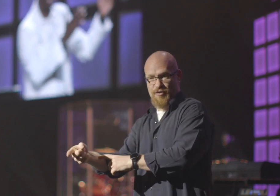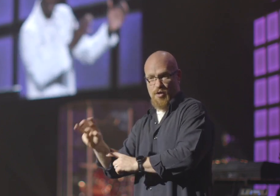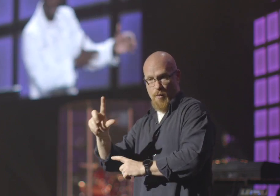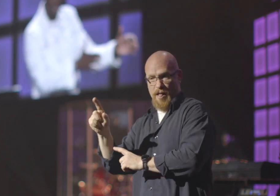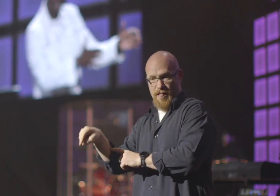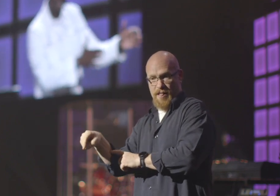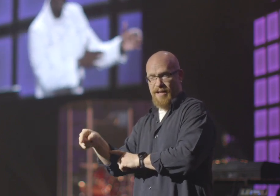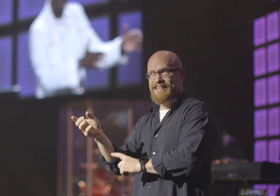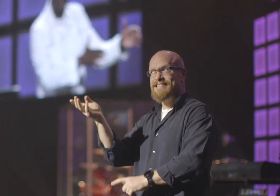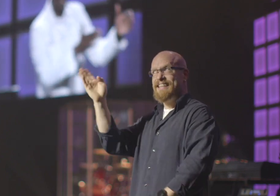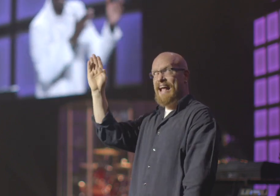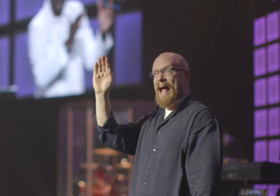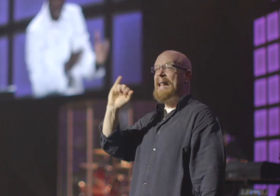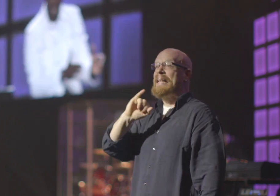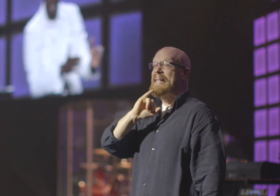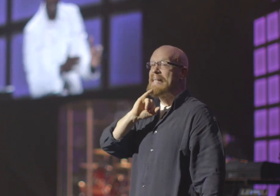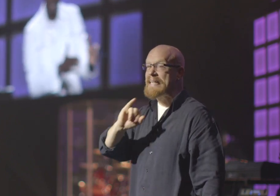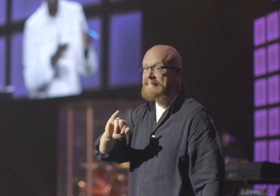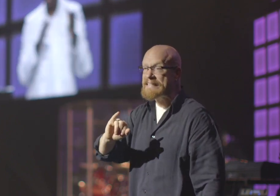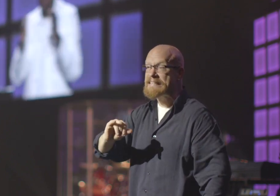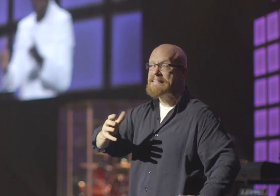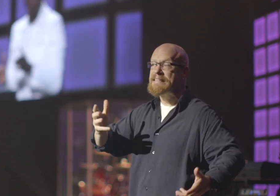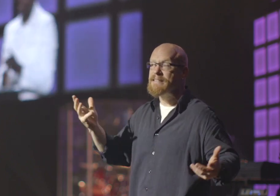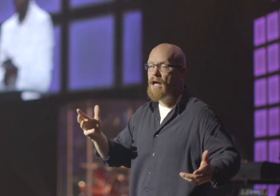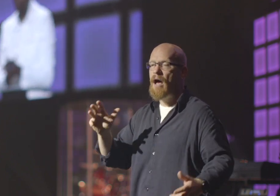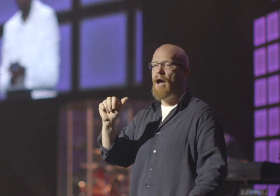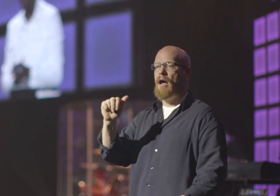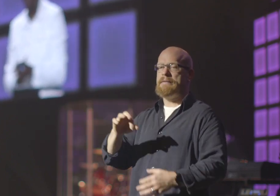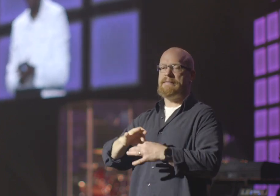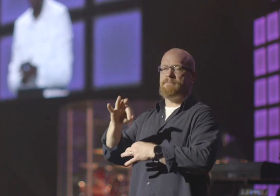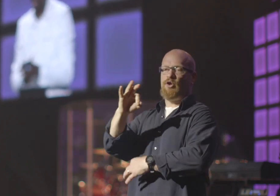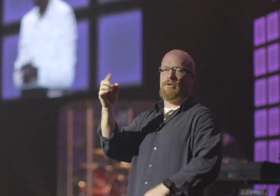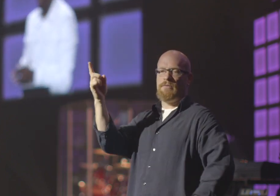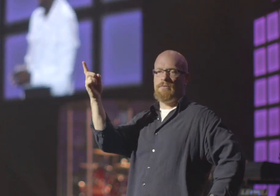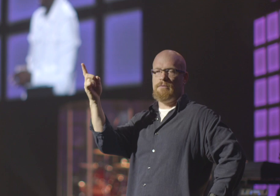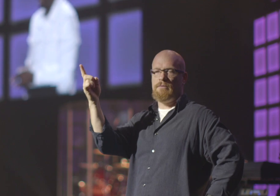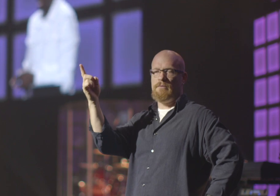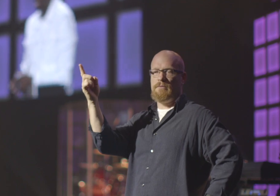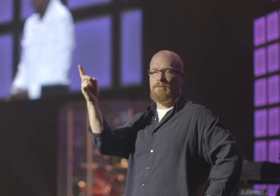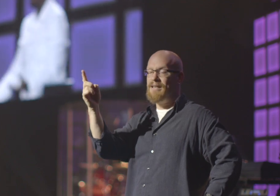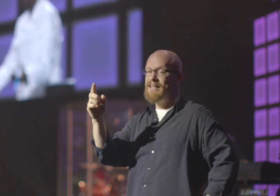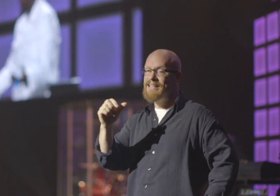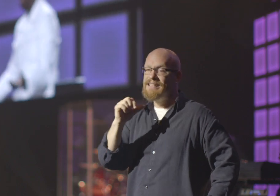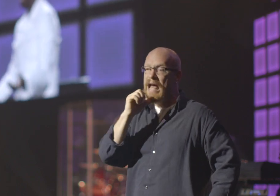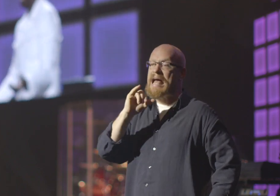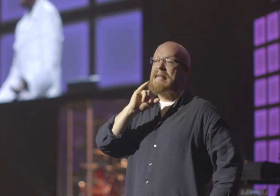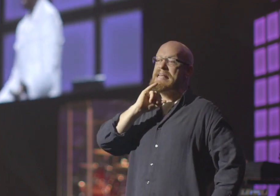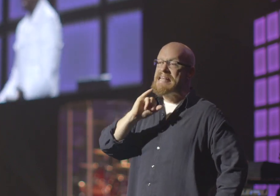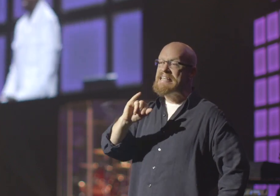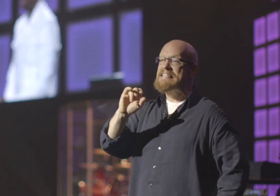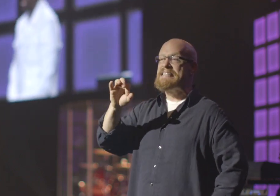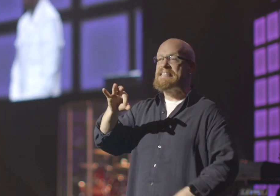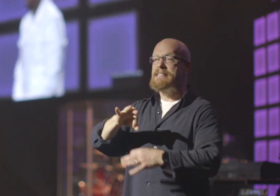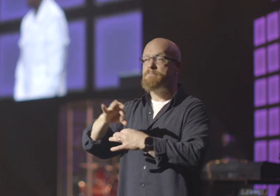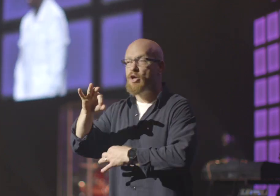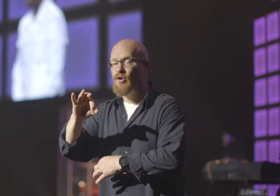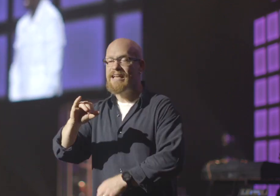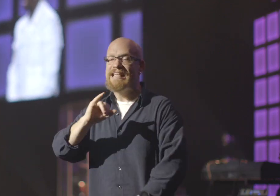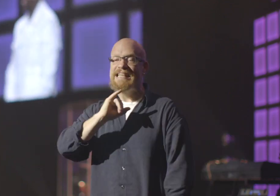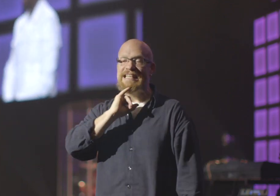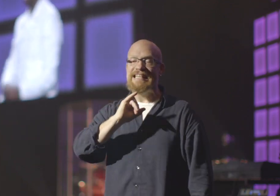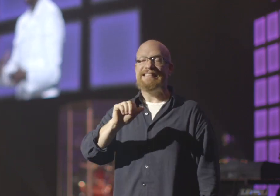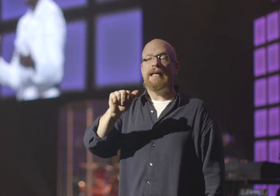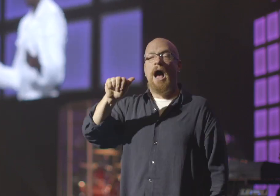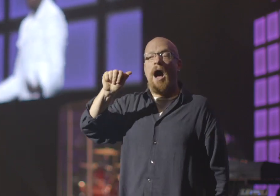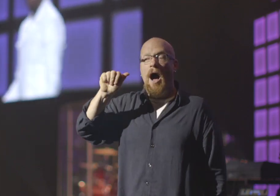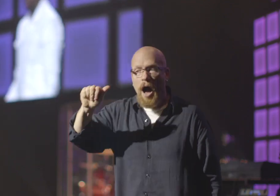"God is a spirit." Now, he didn't say God is spirit. He said, the King James said, God